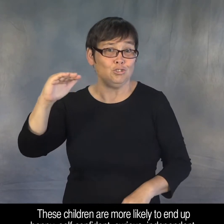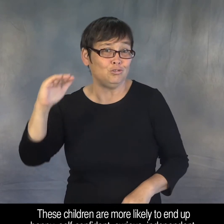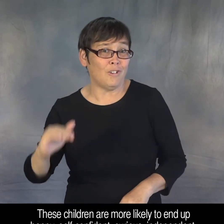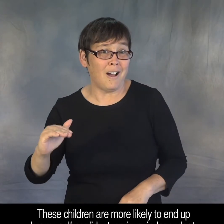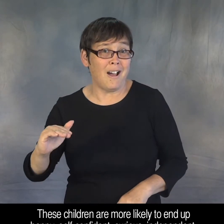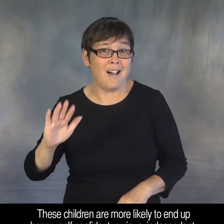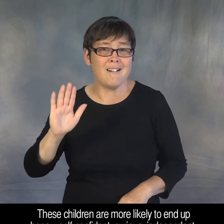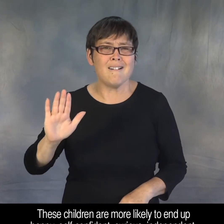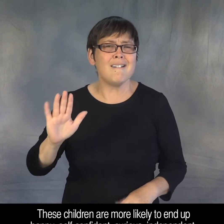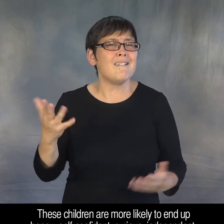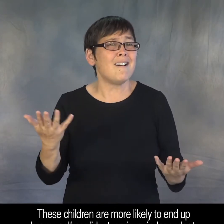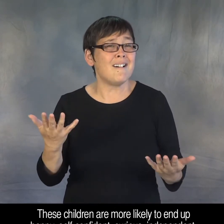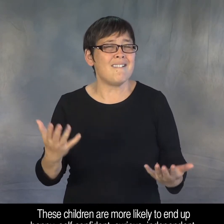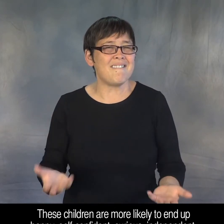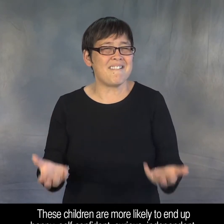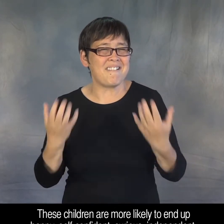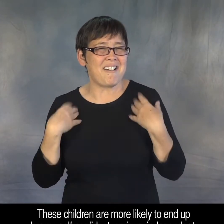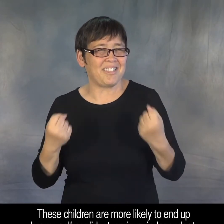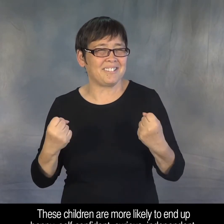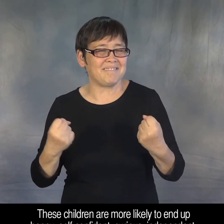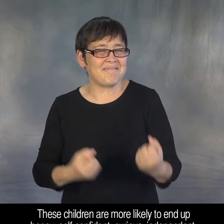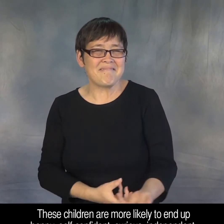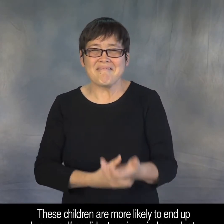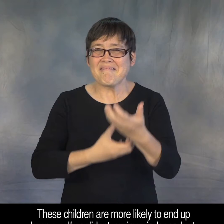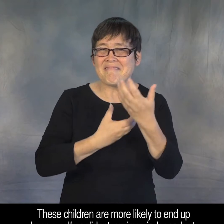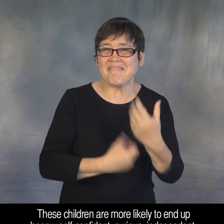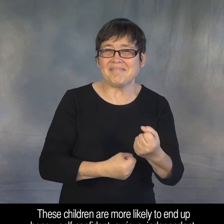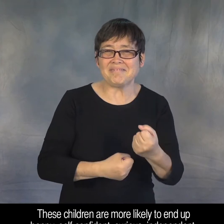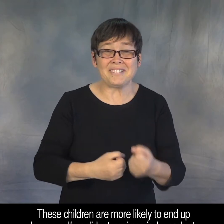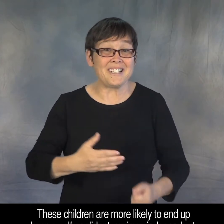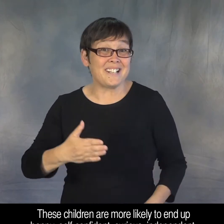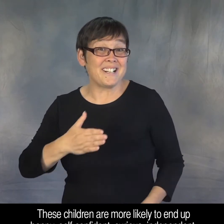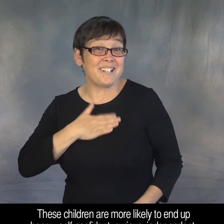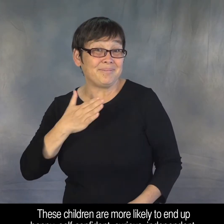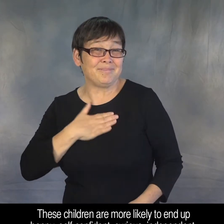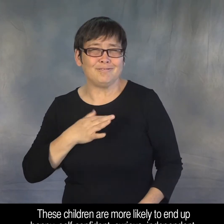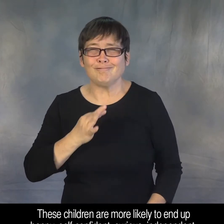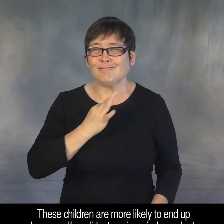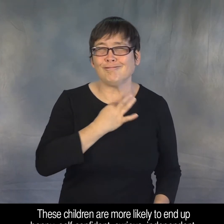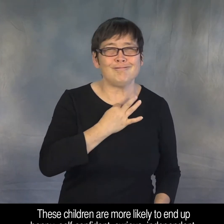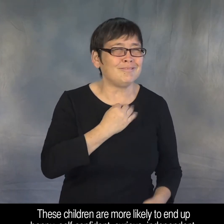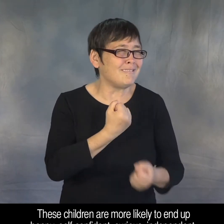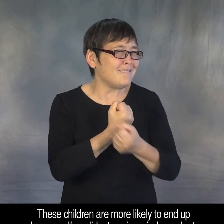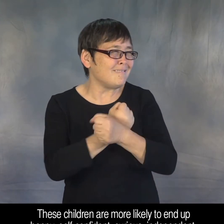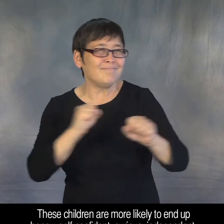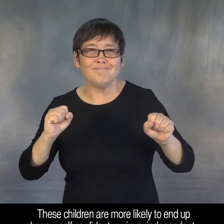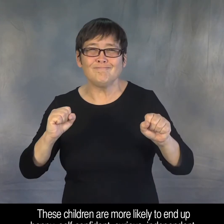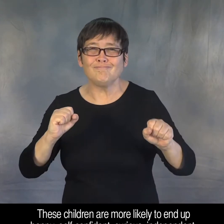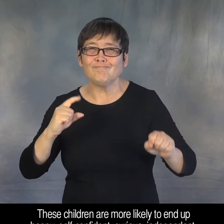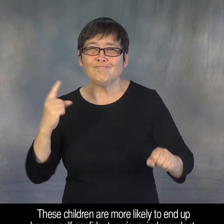more likely to end up happy, self-confident, curious,